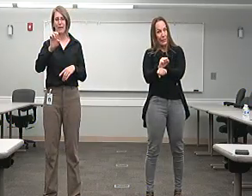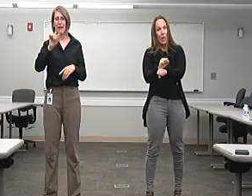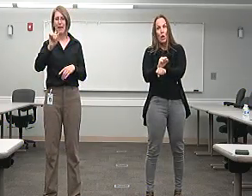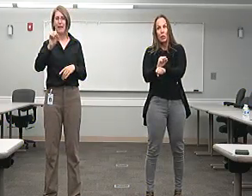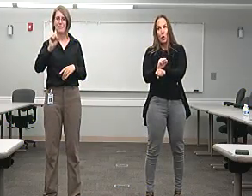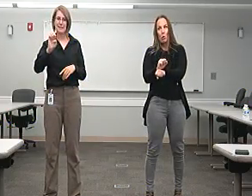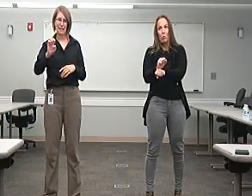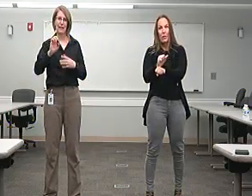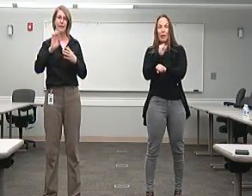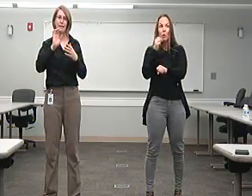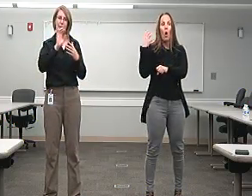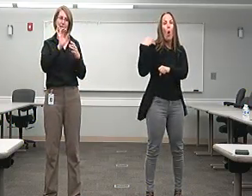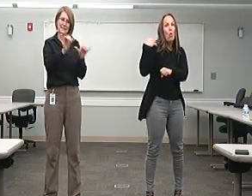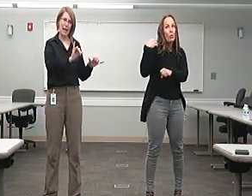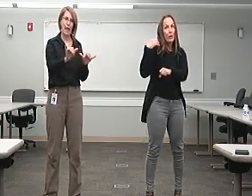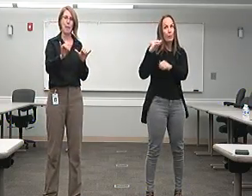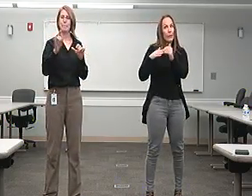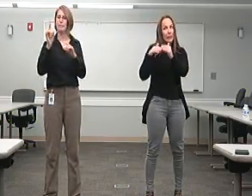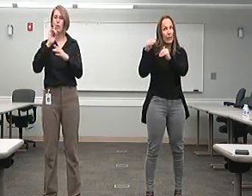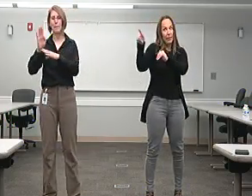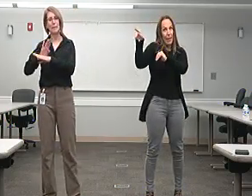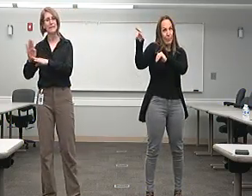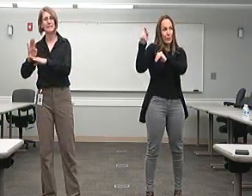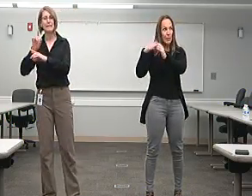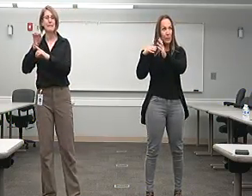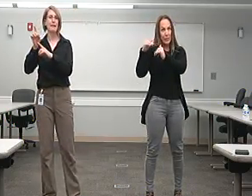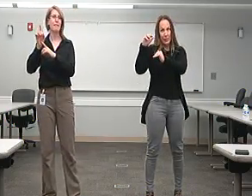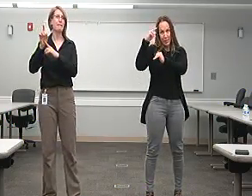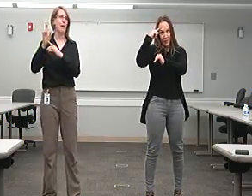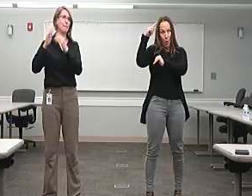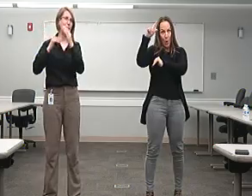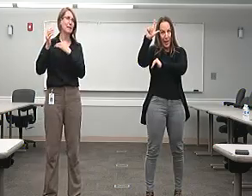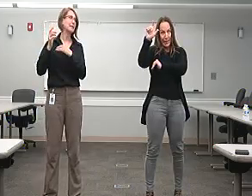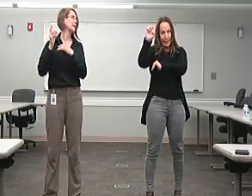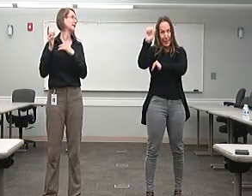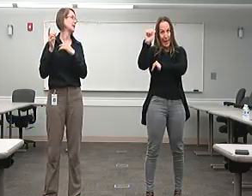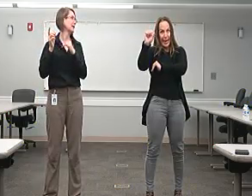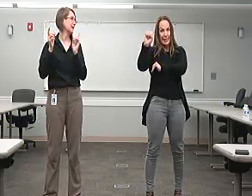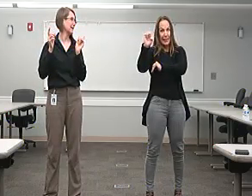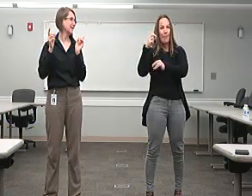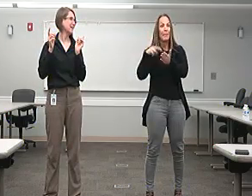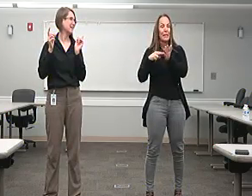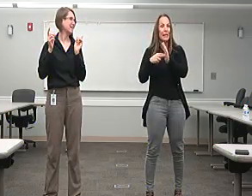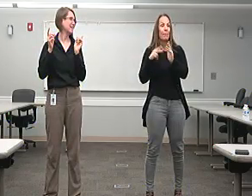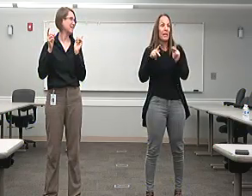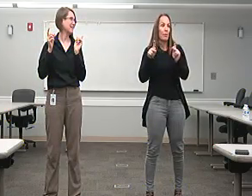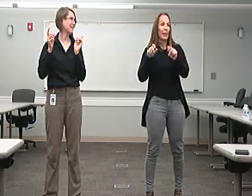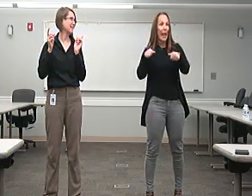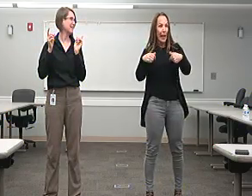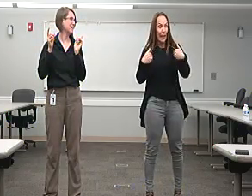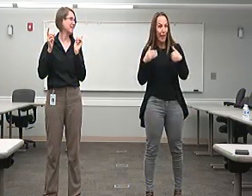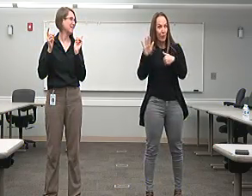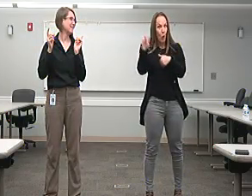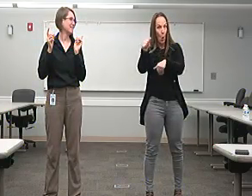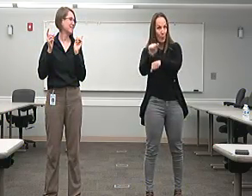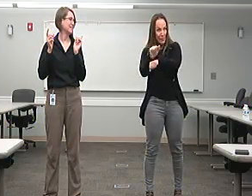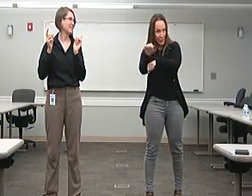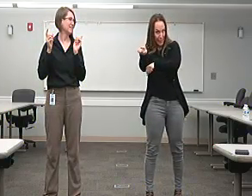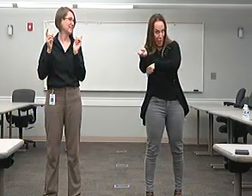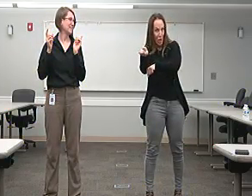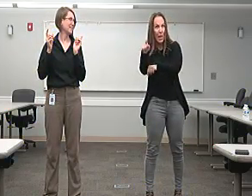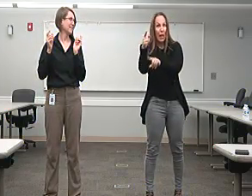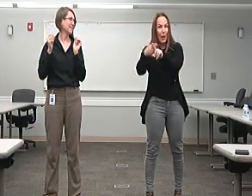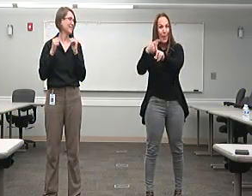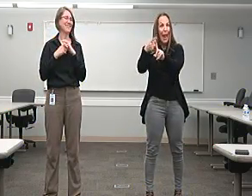they don't own their building. That building that says for L-E-A-S-E means that people can have their own business there and